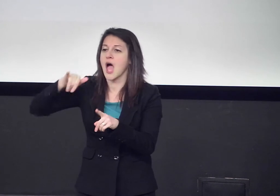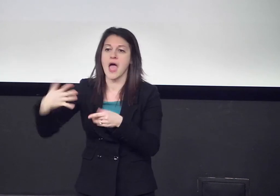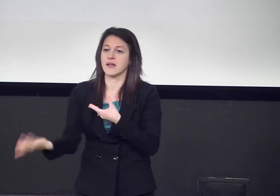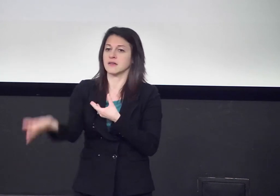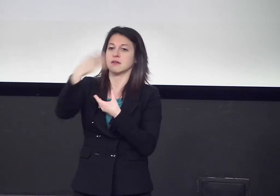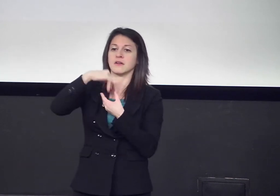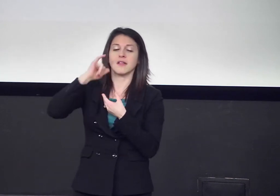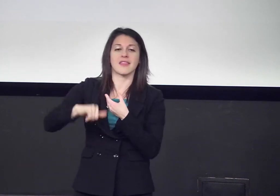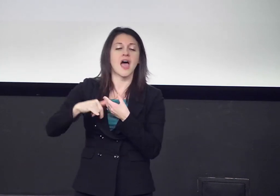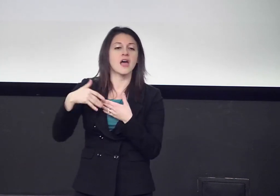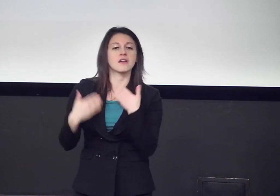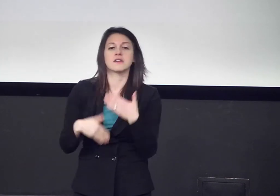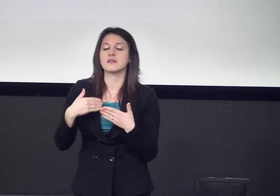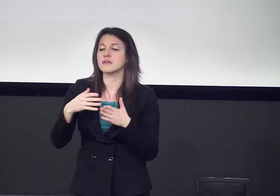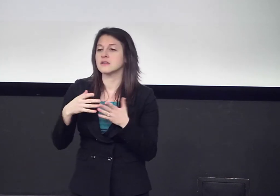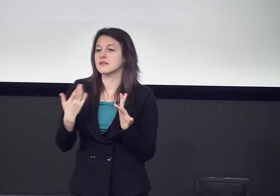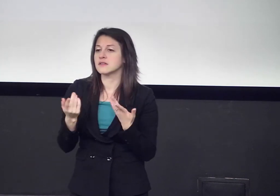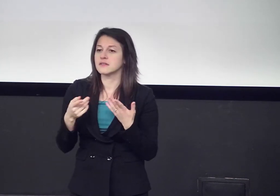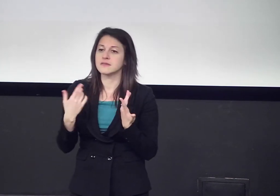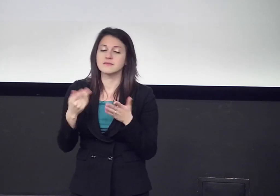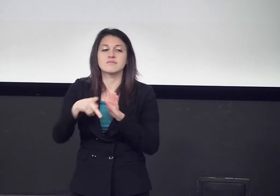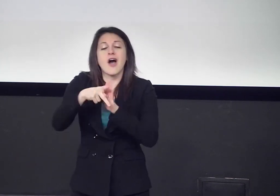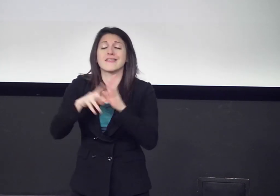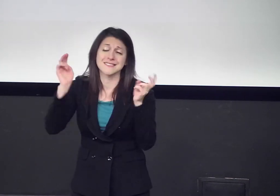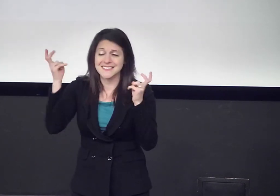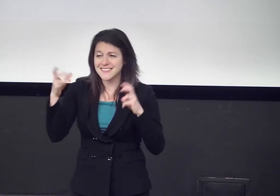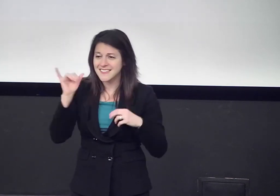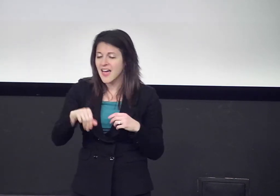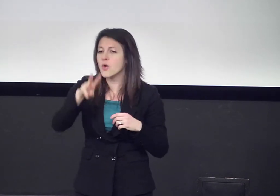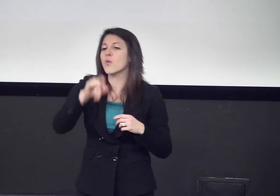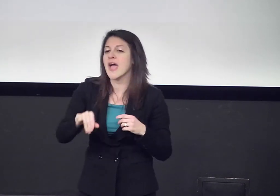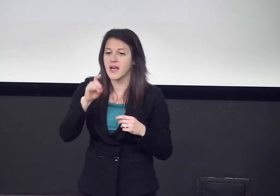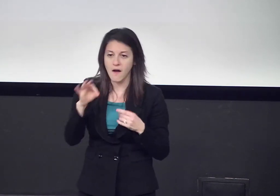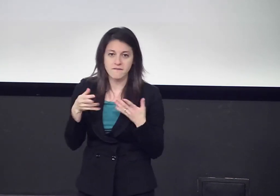or the phone tree, and that's typically something that deaf